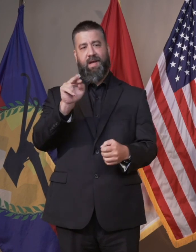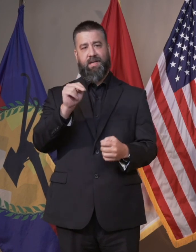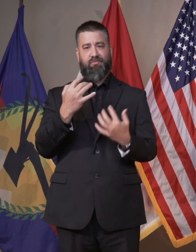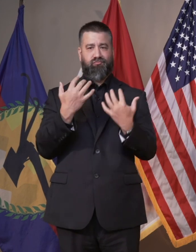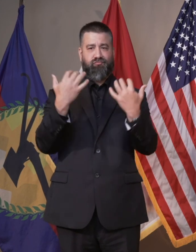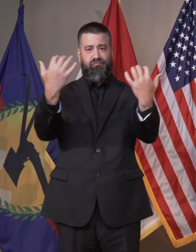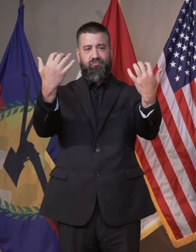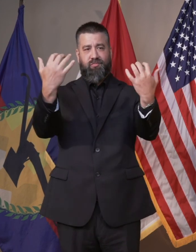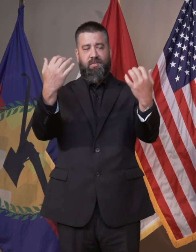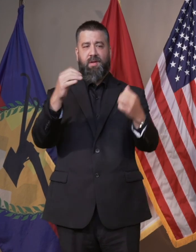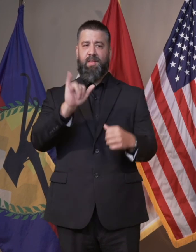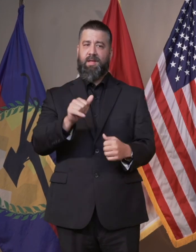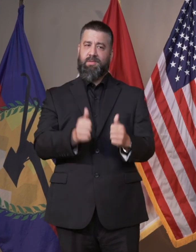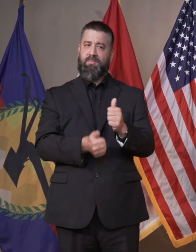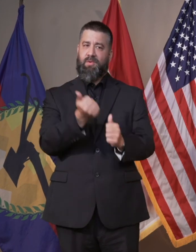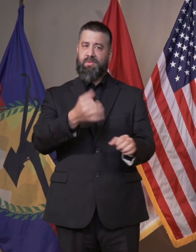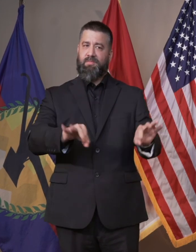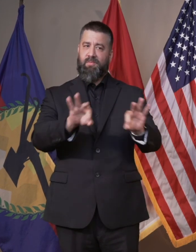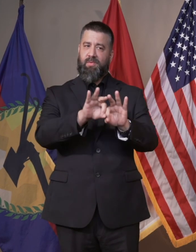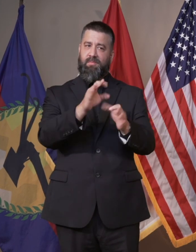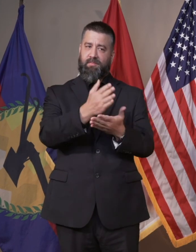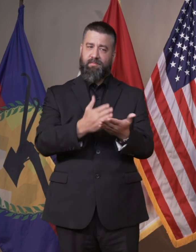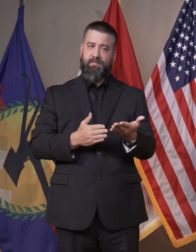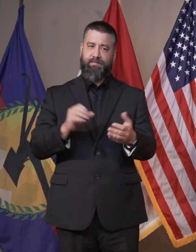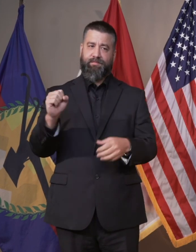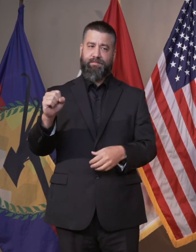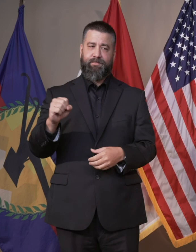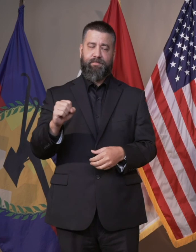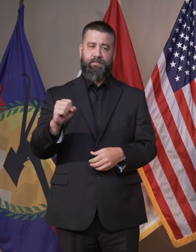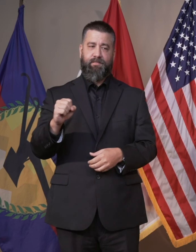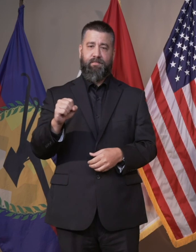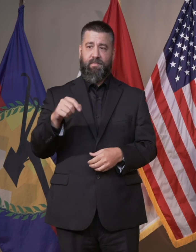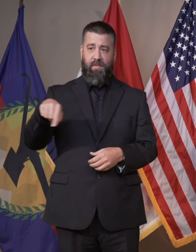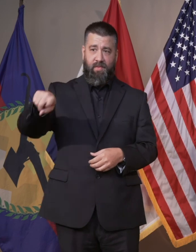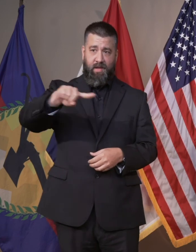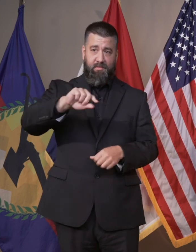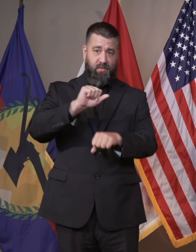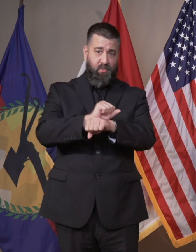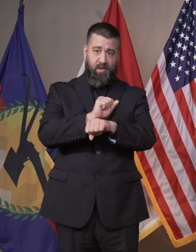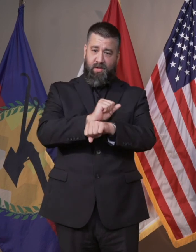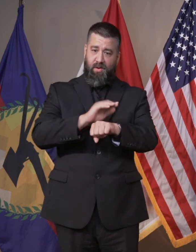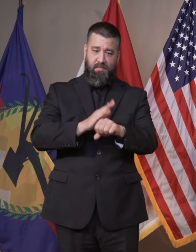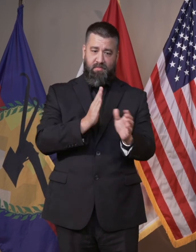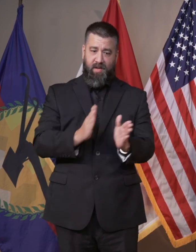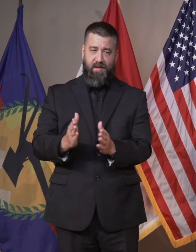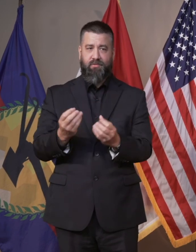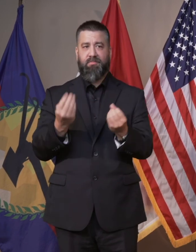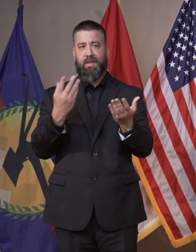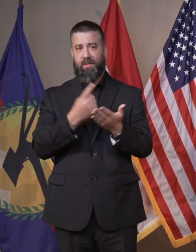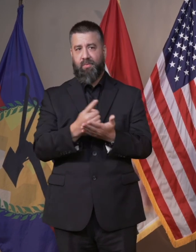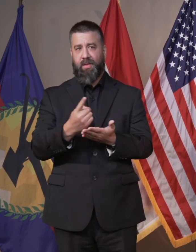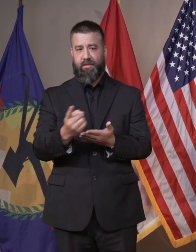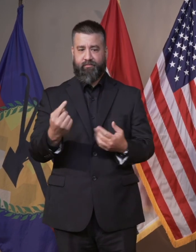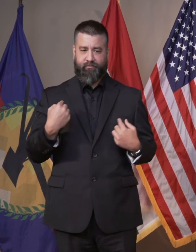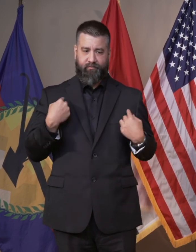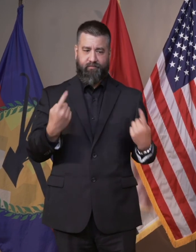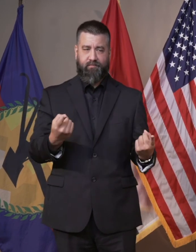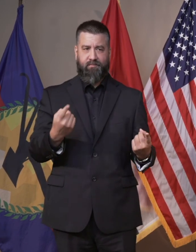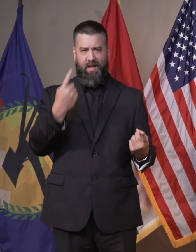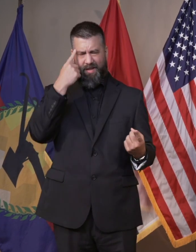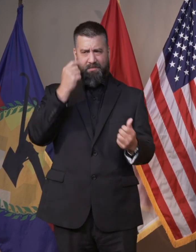sports. Those are the most important elements. But they've been working on those plans for weeks, so I think most of them were ready to